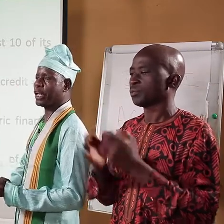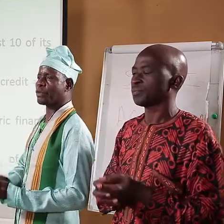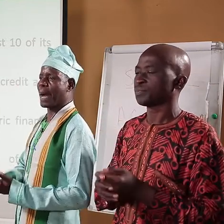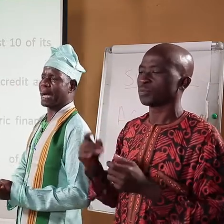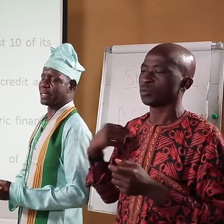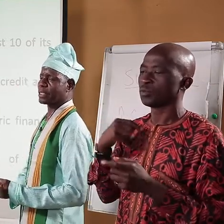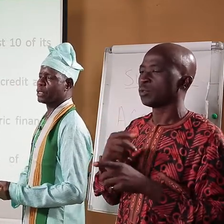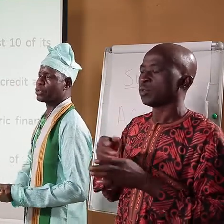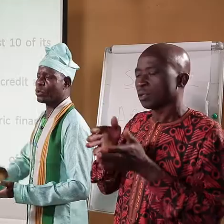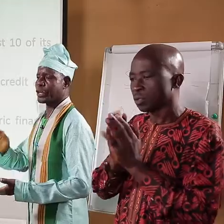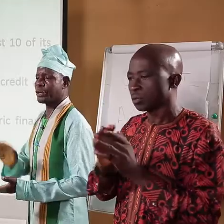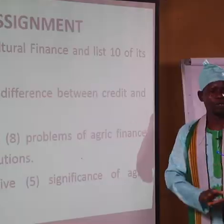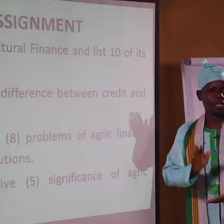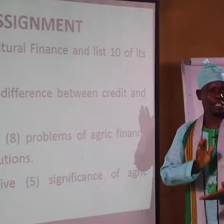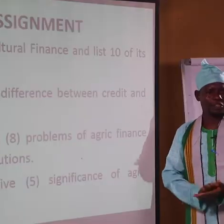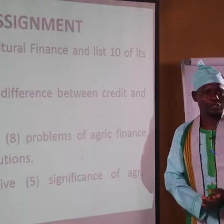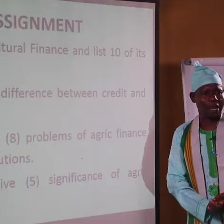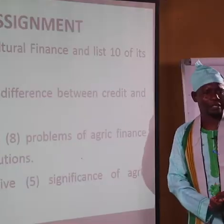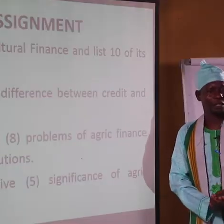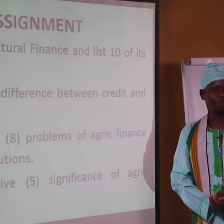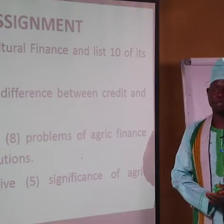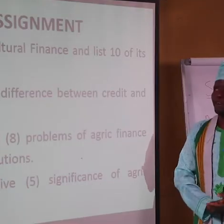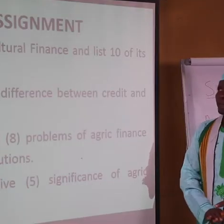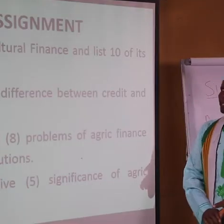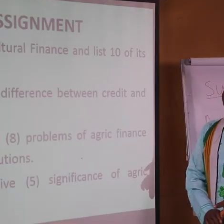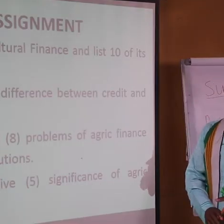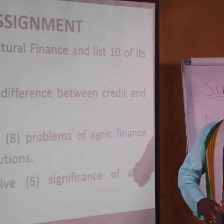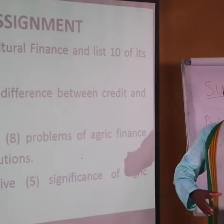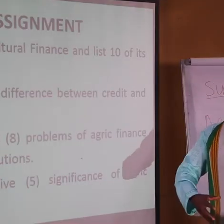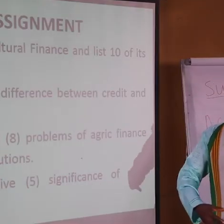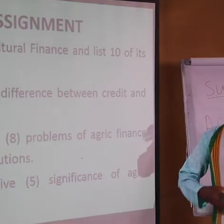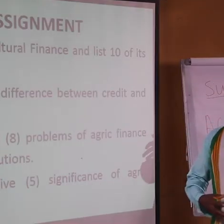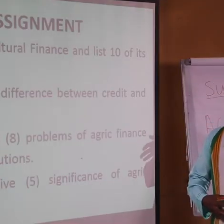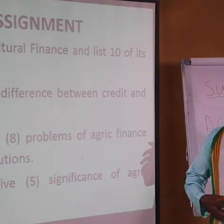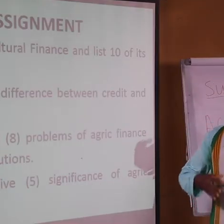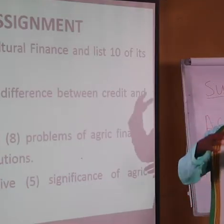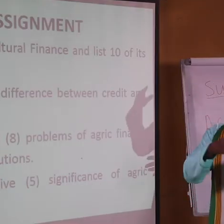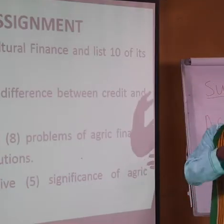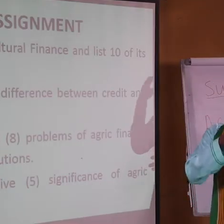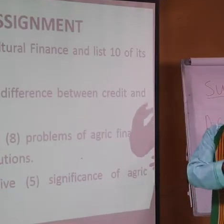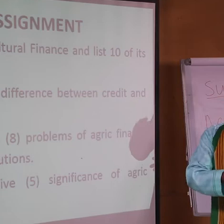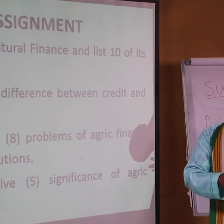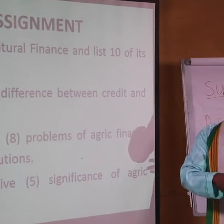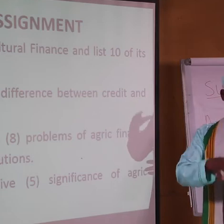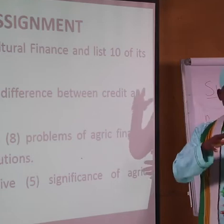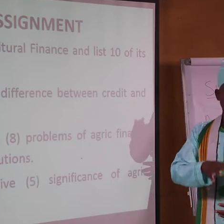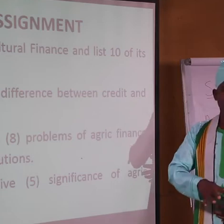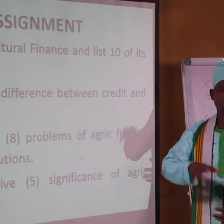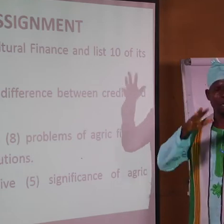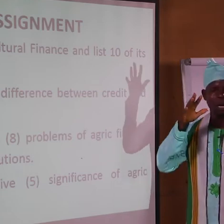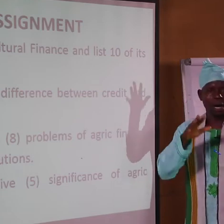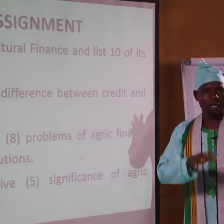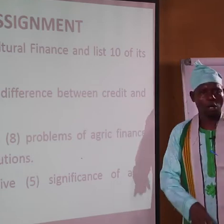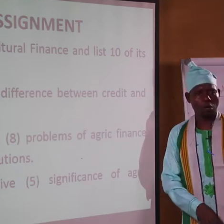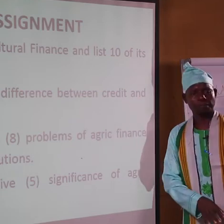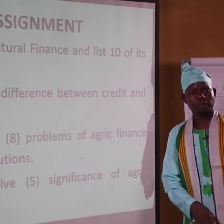are appealing to banks to reduce the interest rate for the farmers so that they will be able to get access